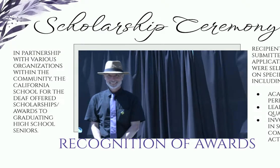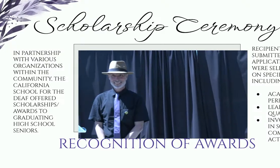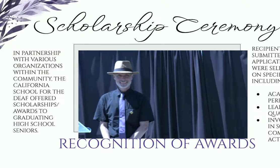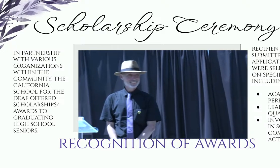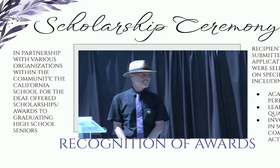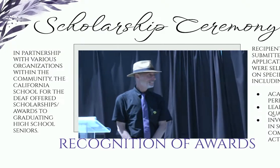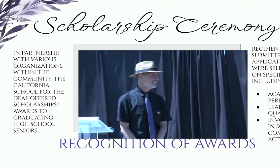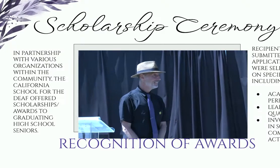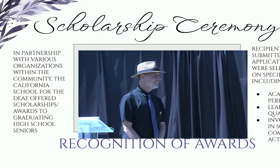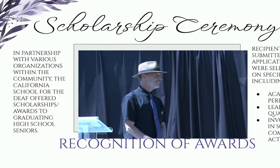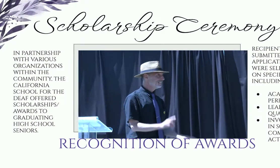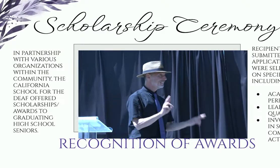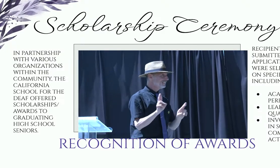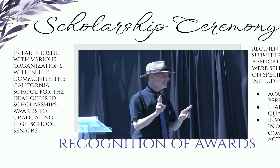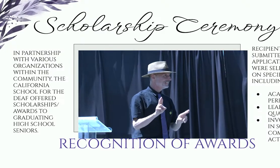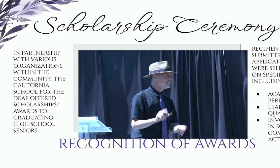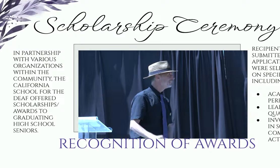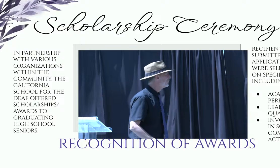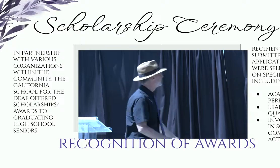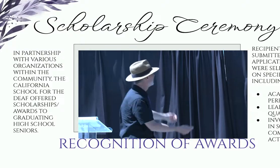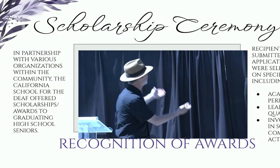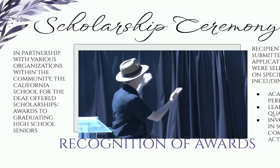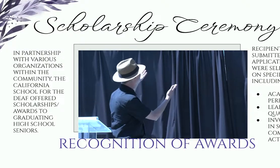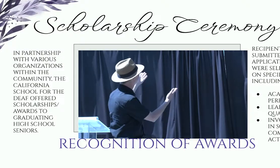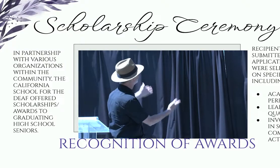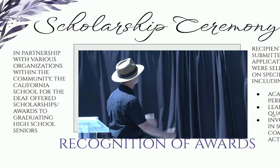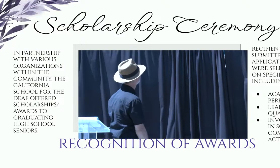the individuals who received scholarships at this morning's ceremony.